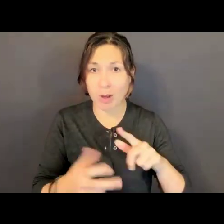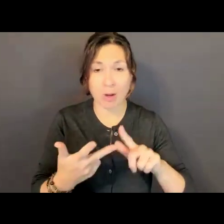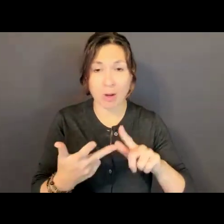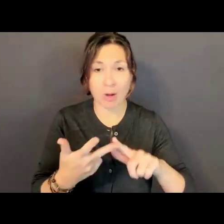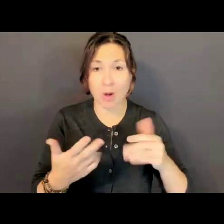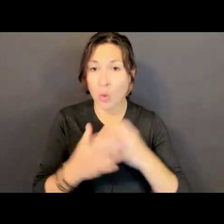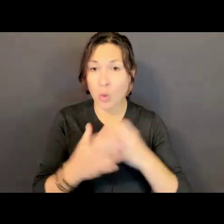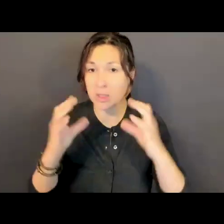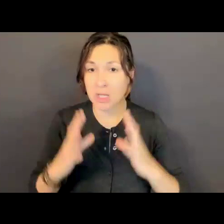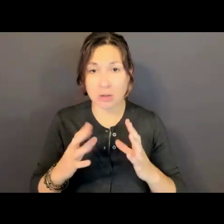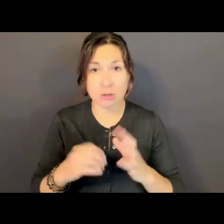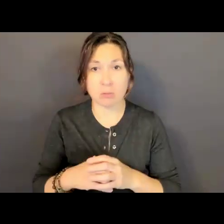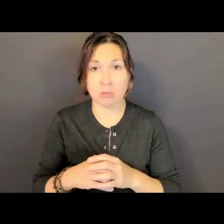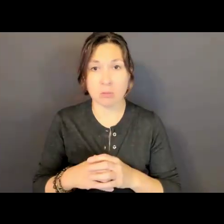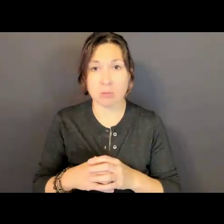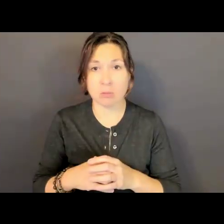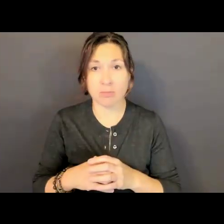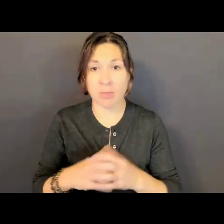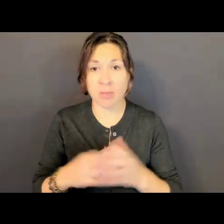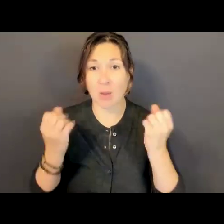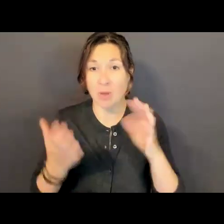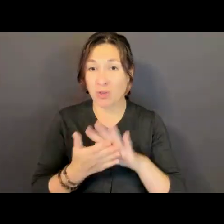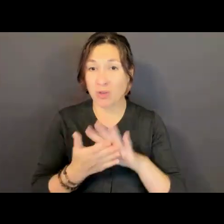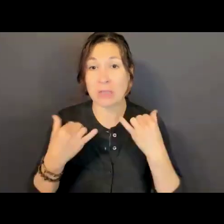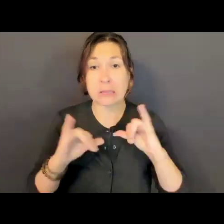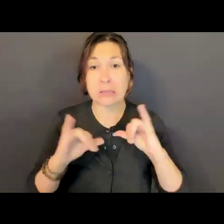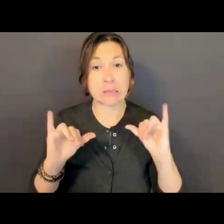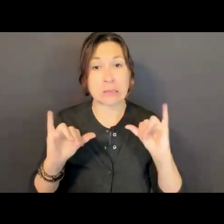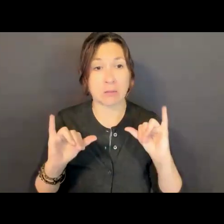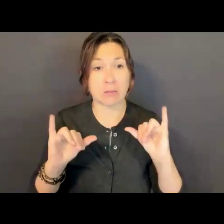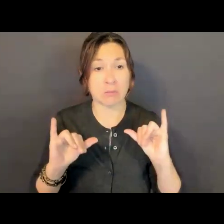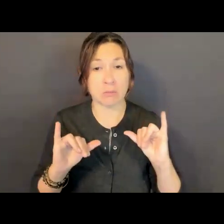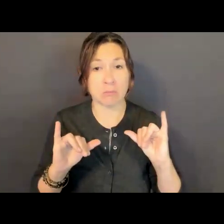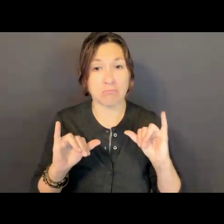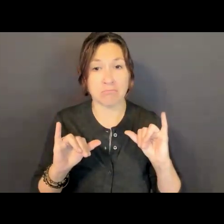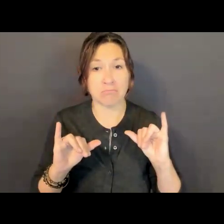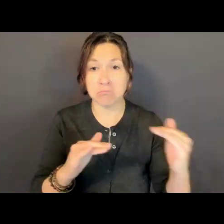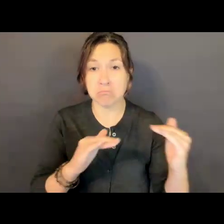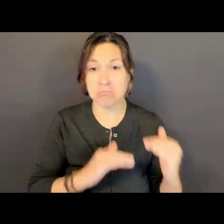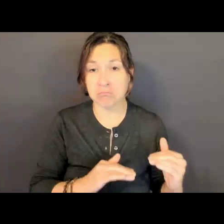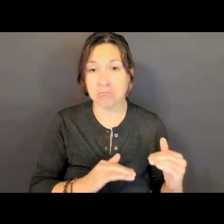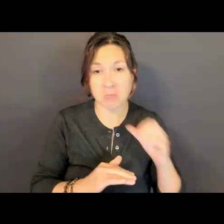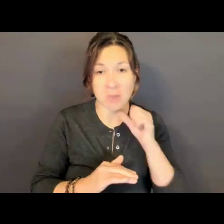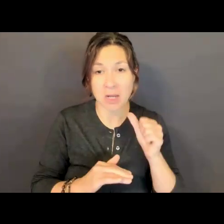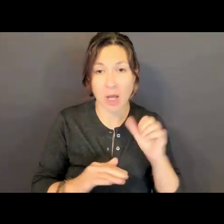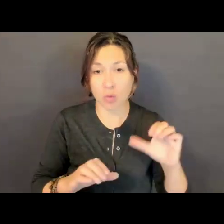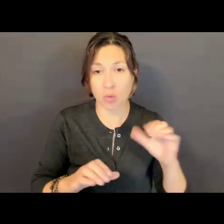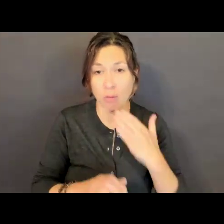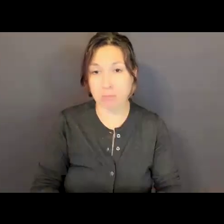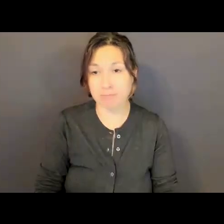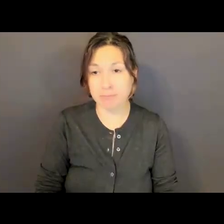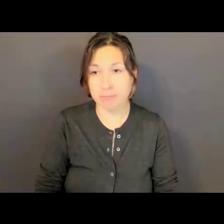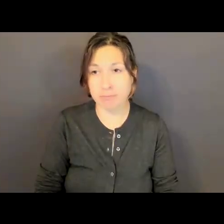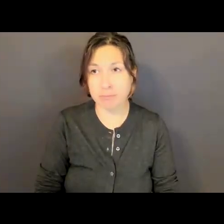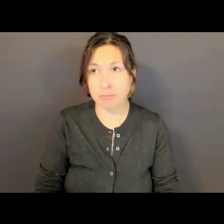And many of those schools are still on the list. And so I'm not sure that that is the right strategy, because we've already tried that